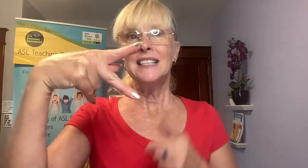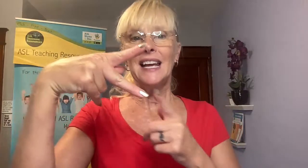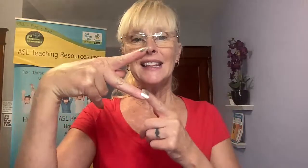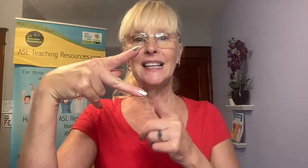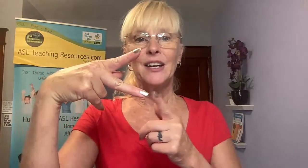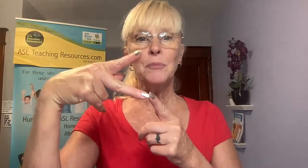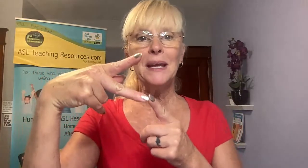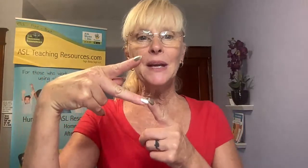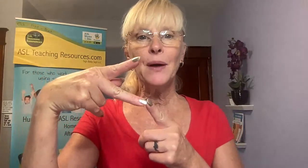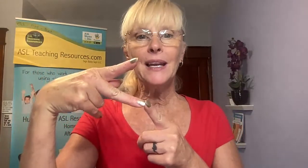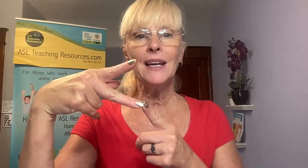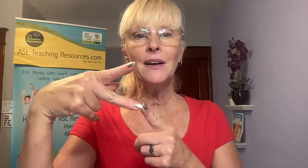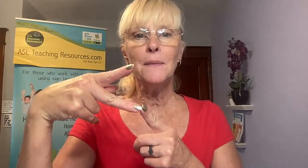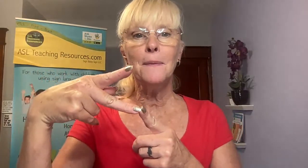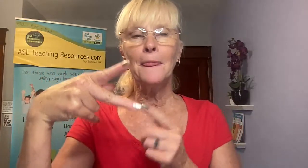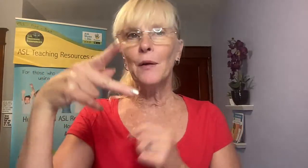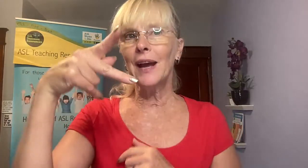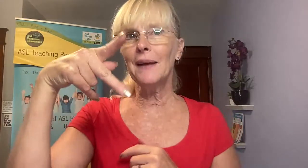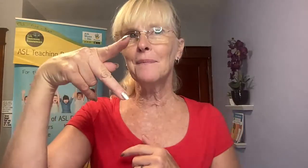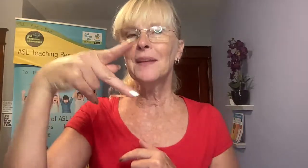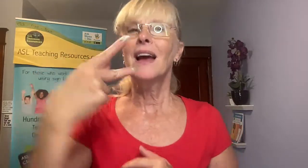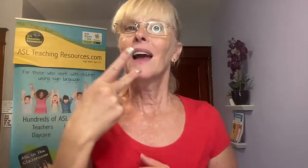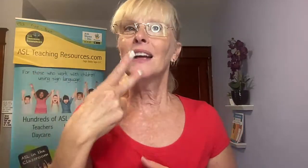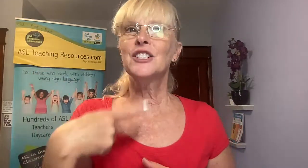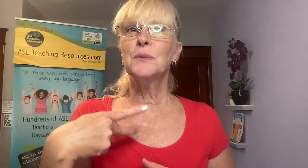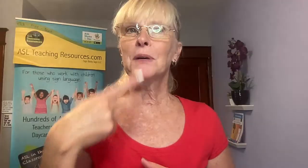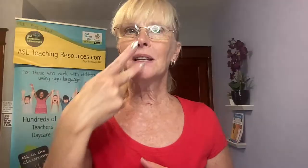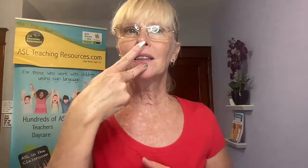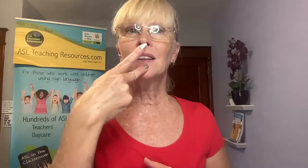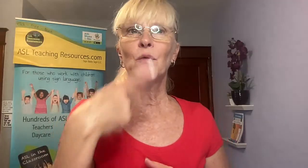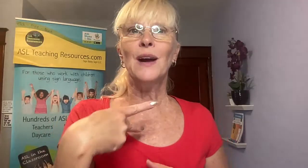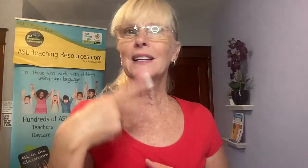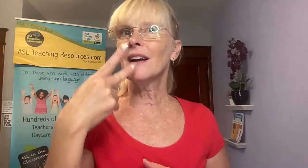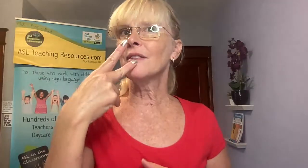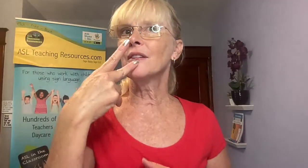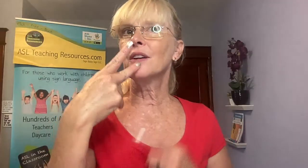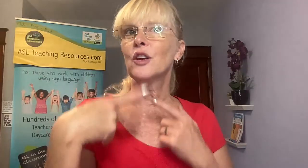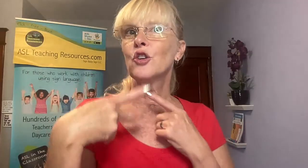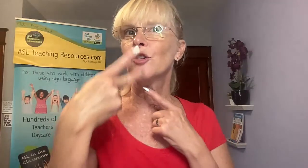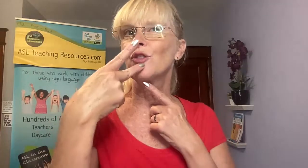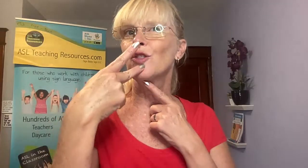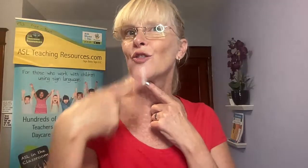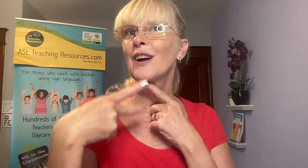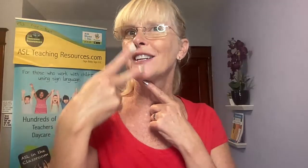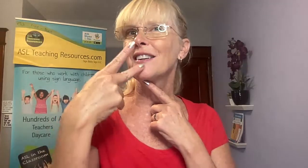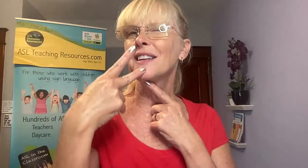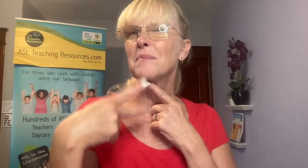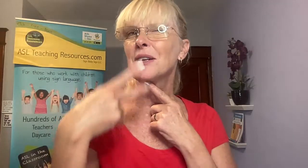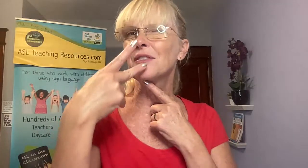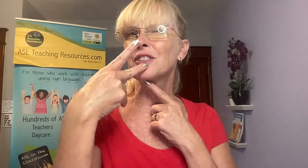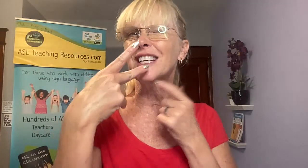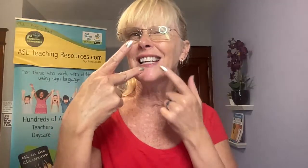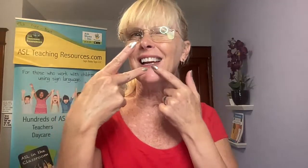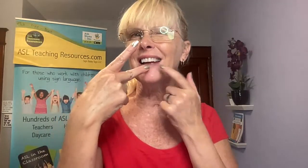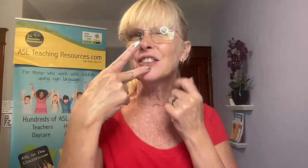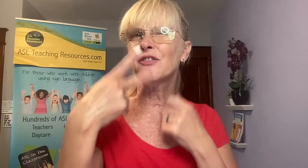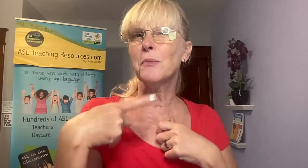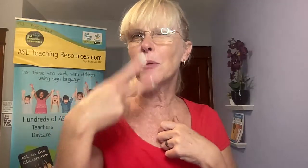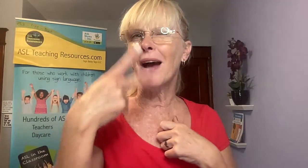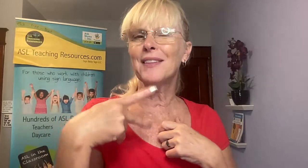Take the letter P right here, okay? And just put it right down in the middle of your chin, like from your mouth. It's